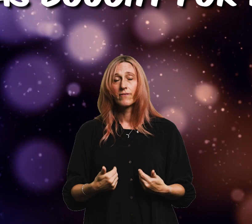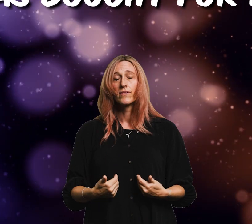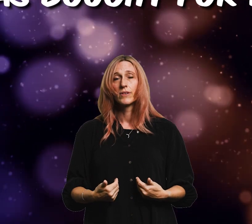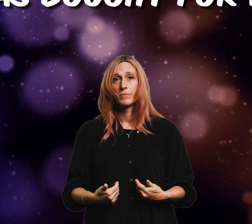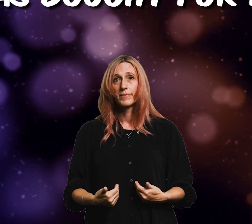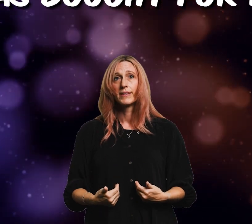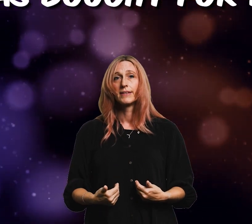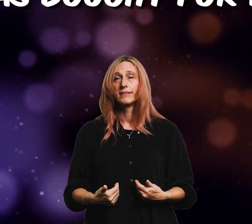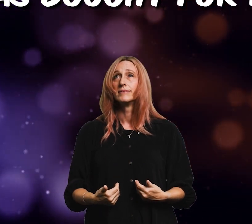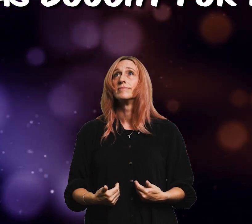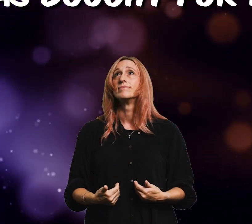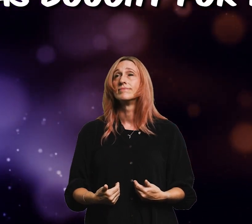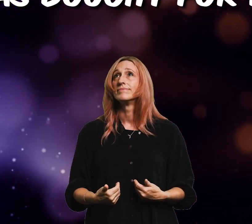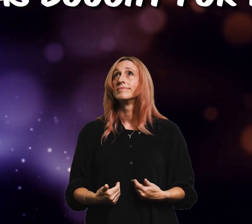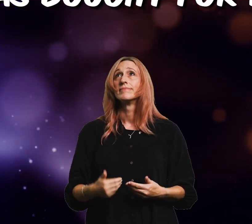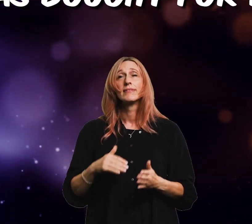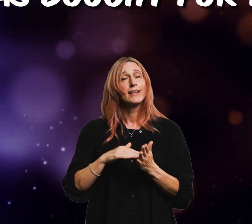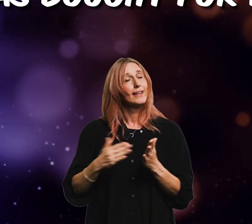has bought for me,